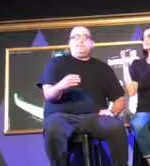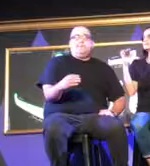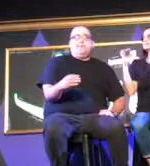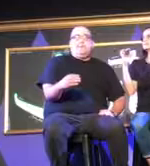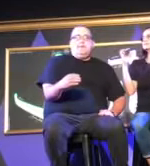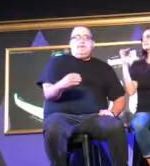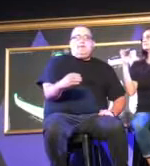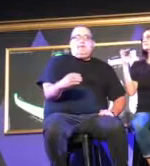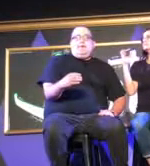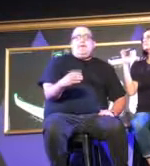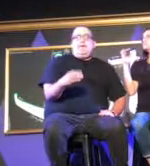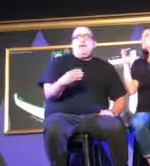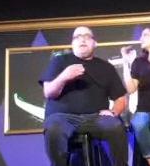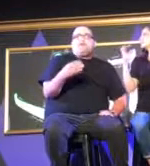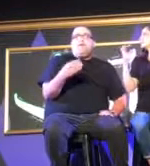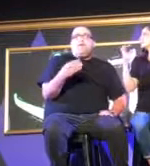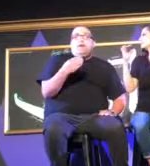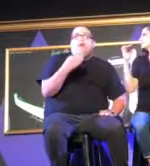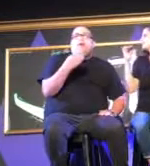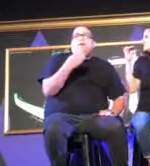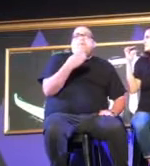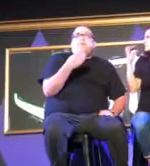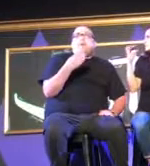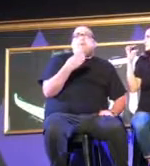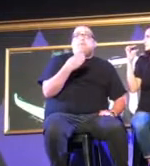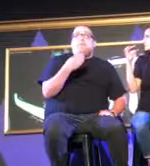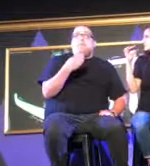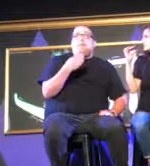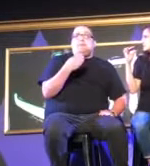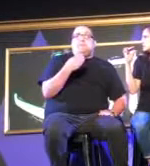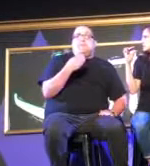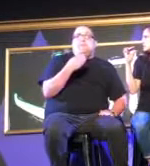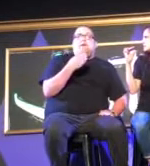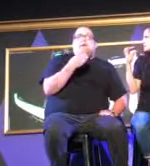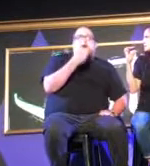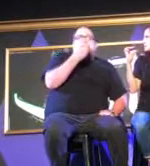Emotion. So, this is called the mustache method.